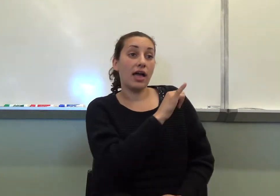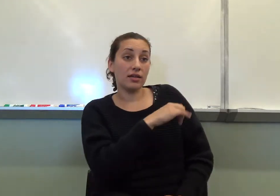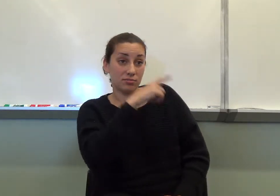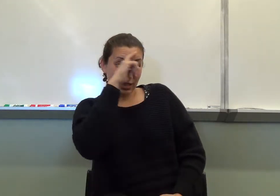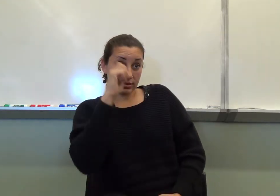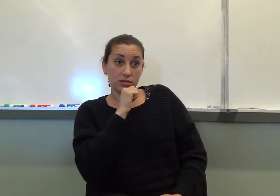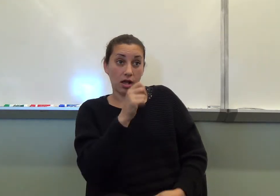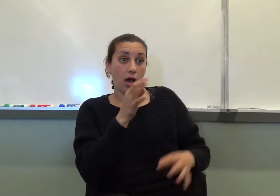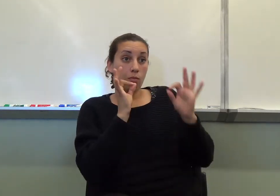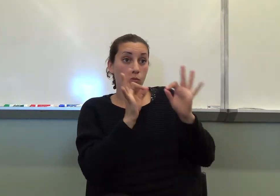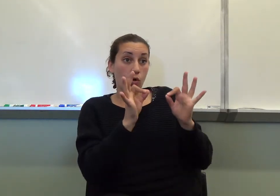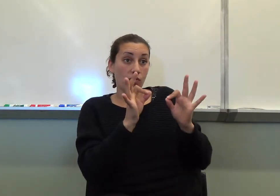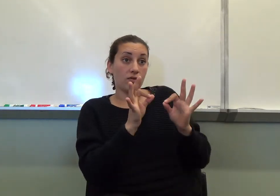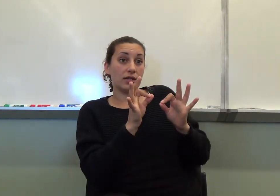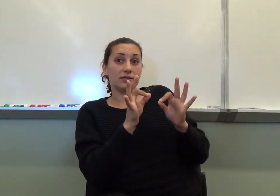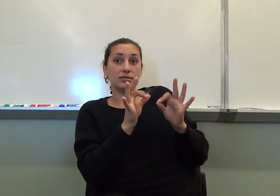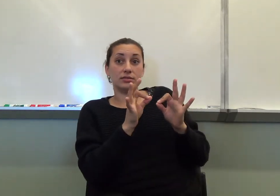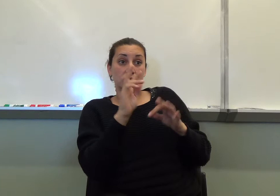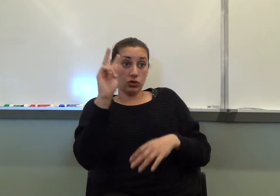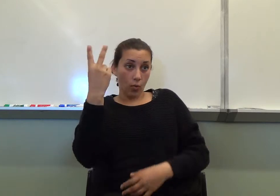2.8. 2.8.